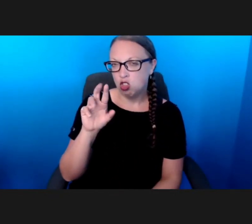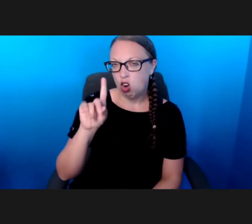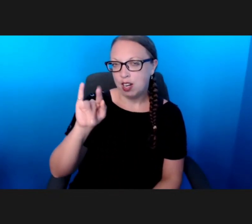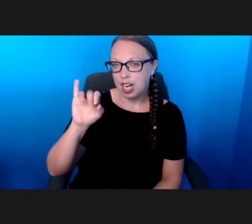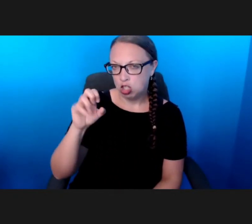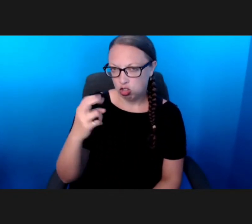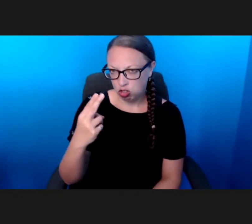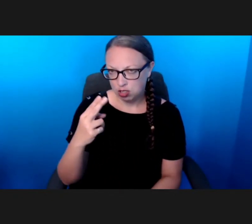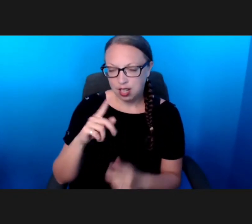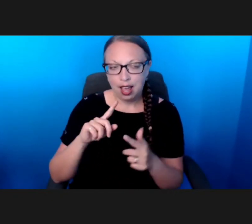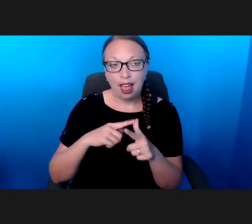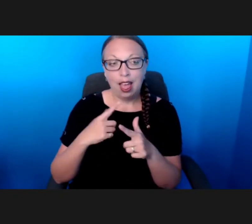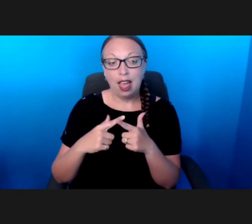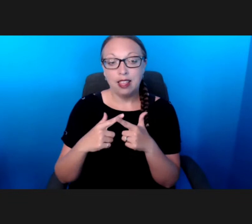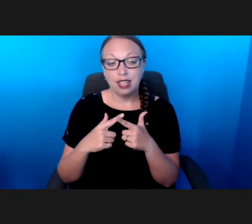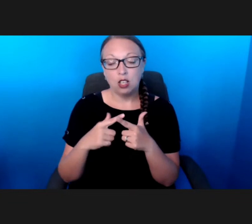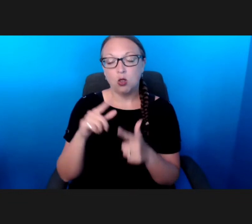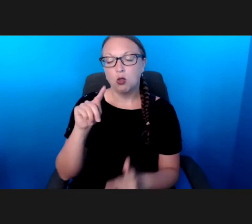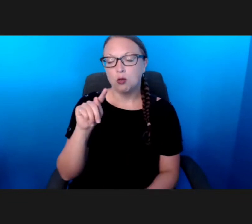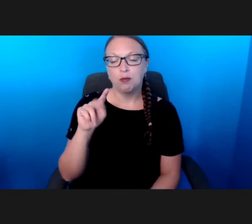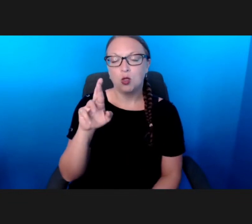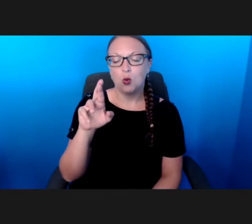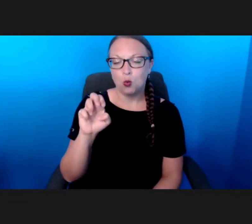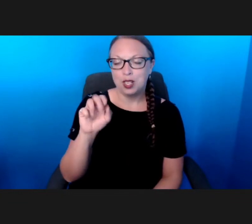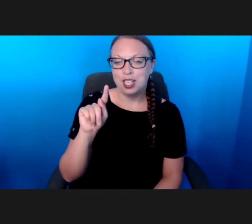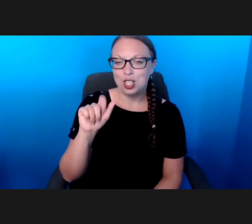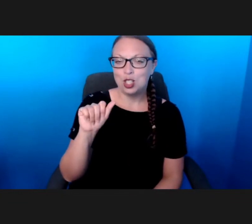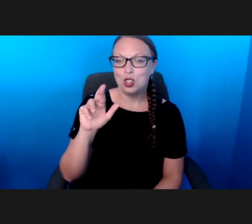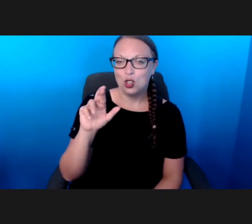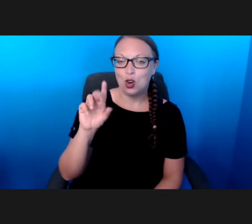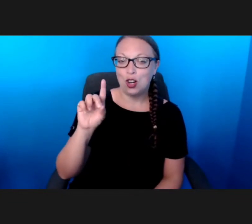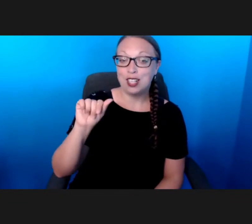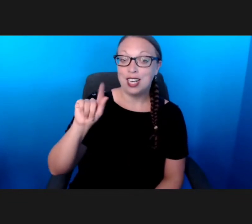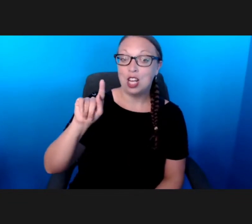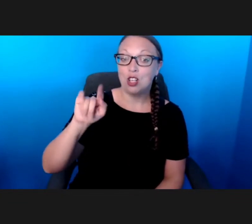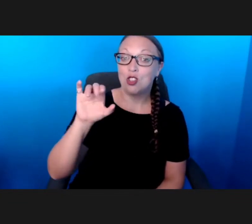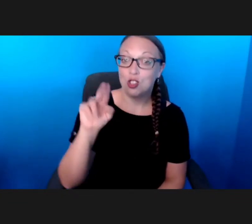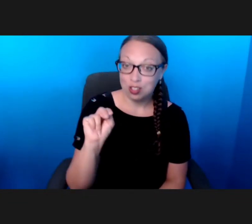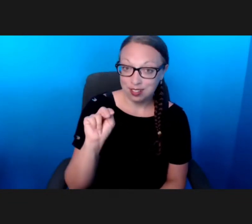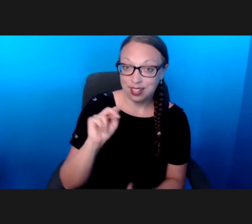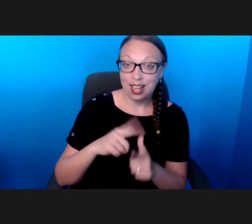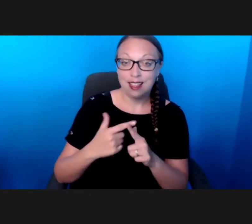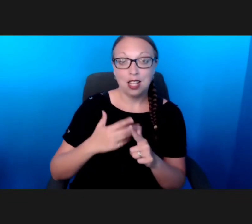grief. But acceptance about my condition had taken root.